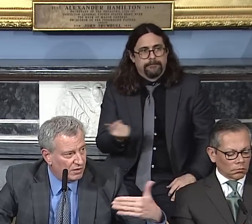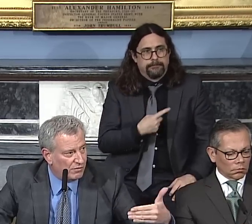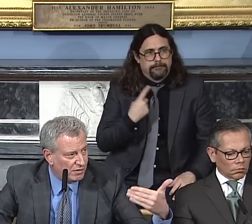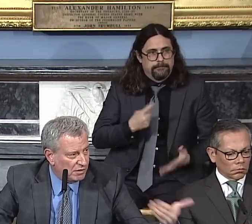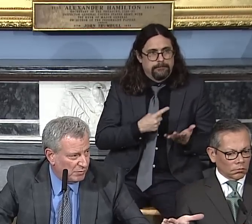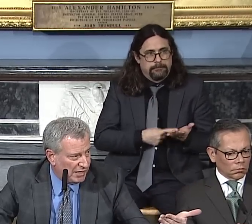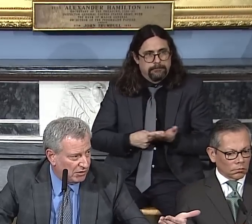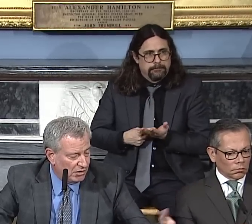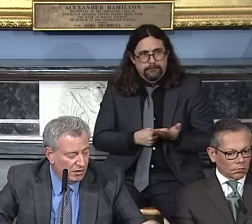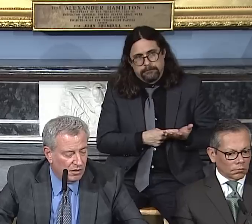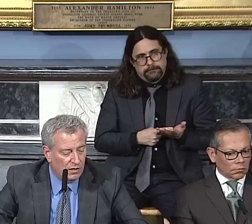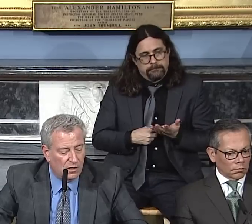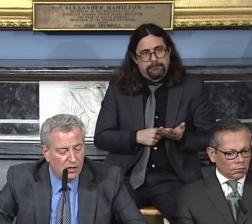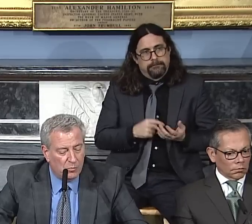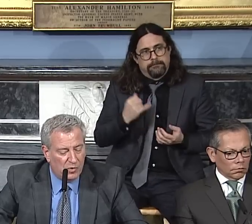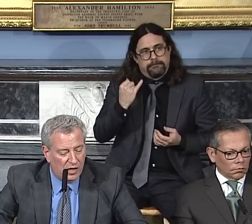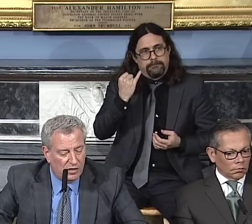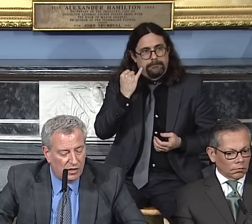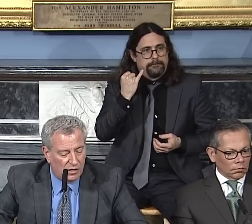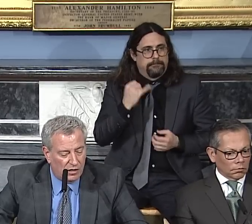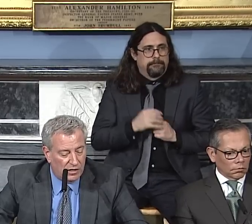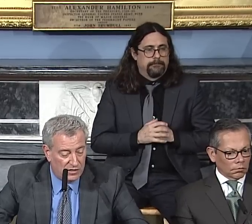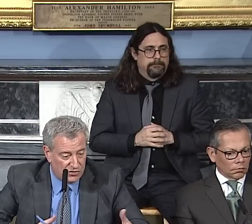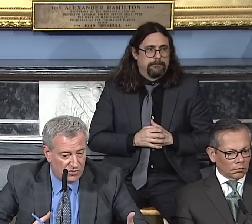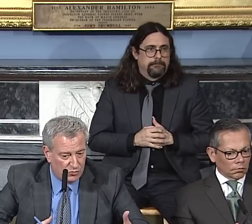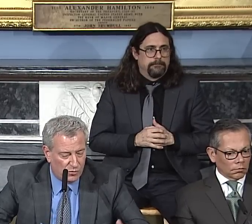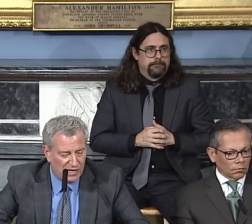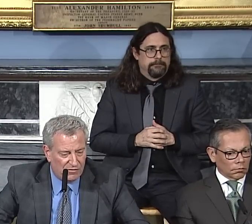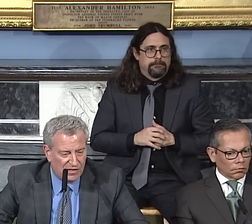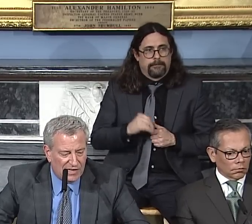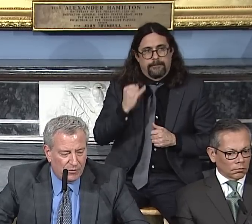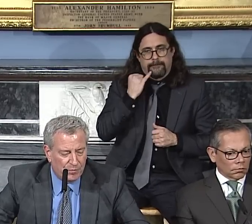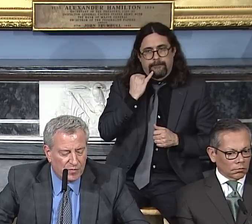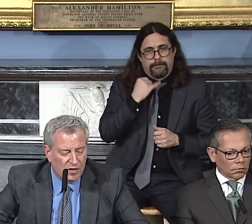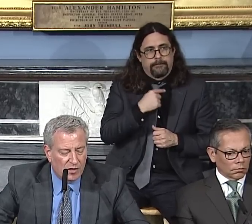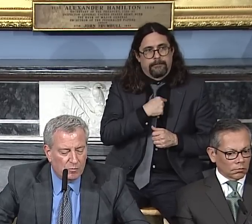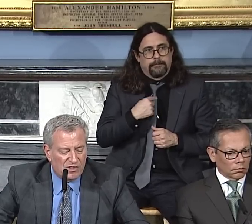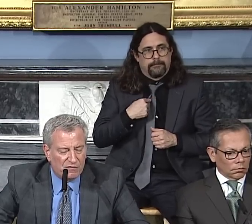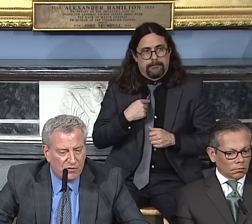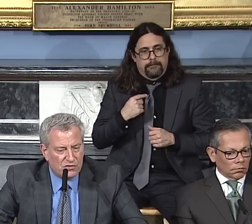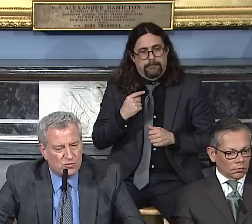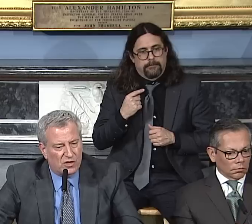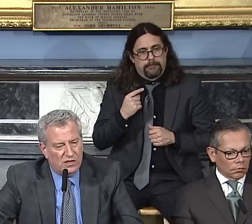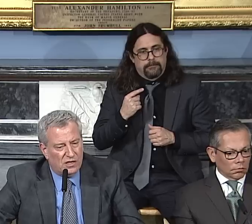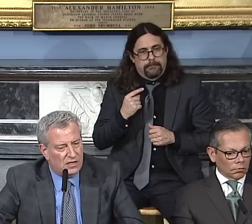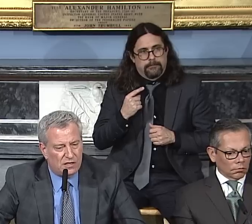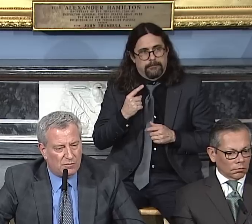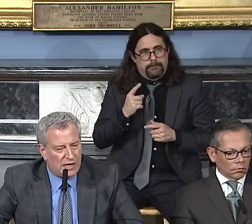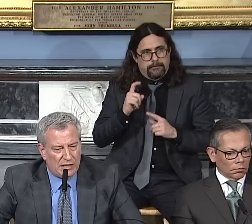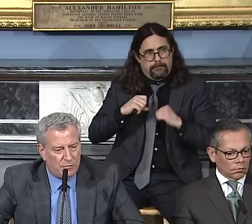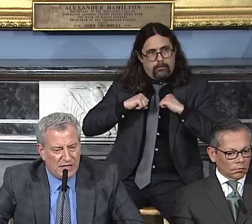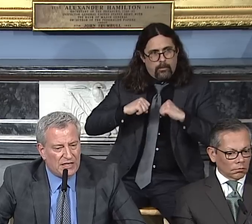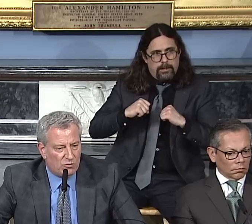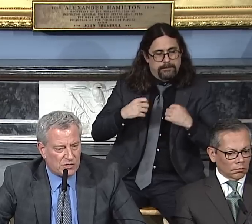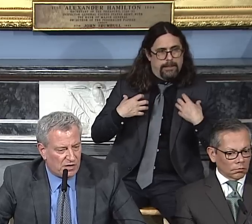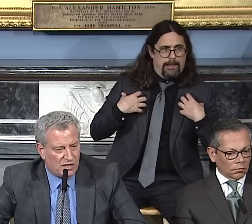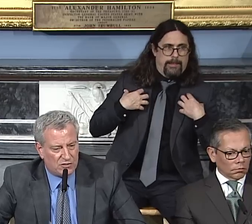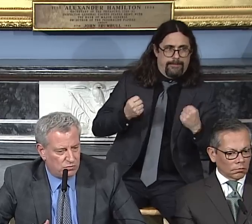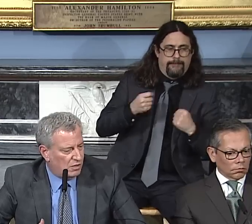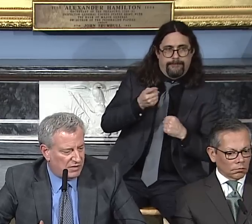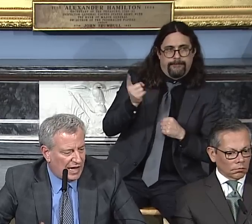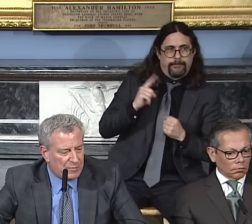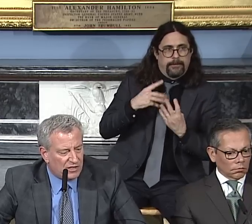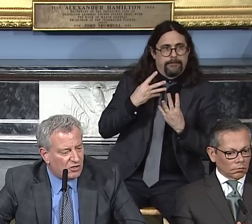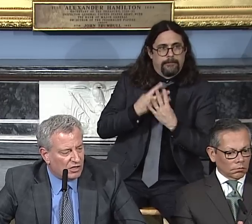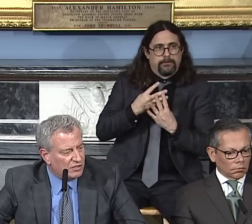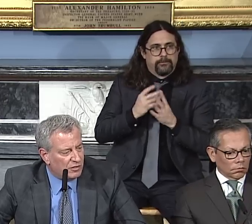health of an inmate, but in addition to what we have right now. But the first one, my immediate response,